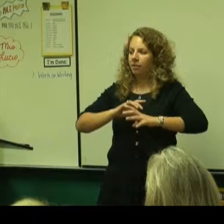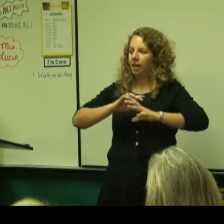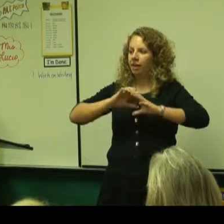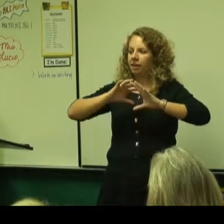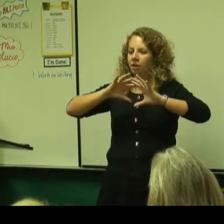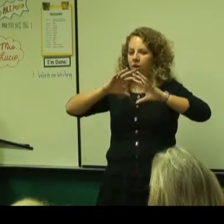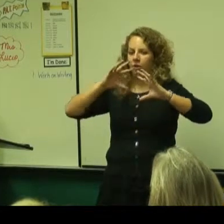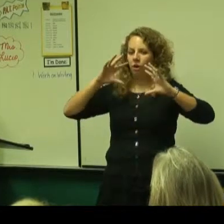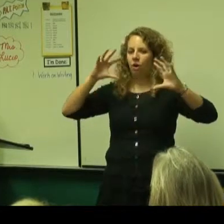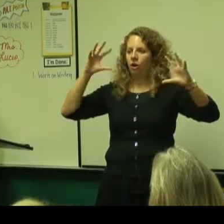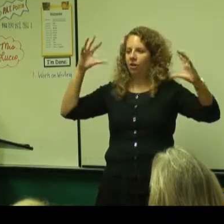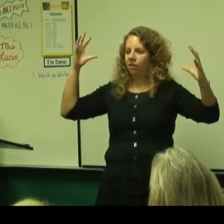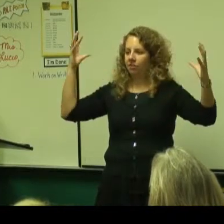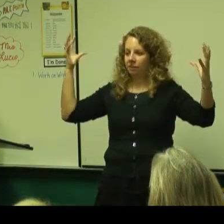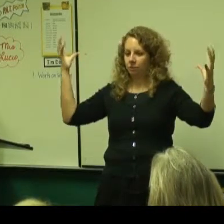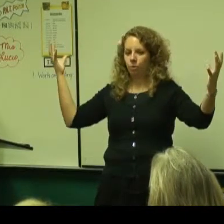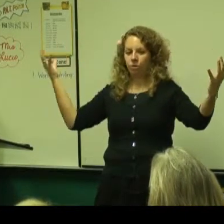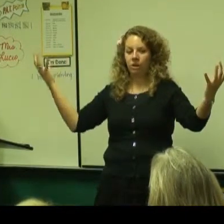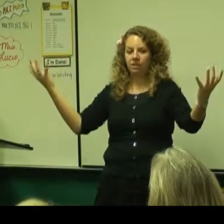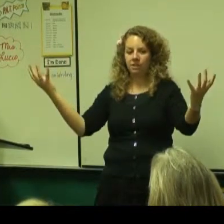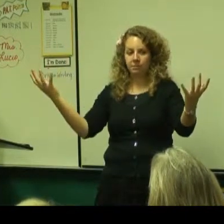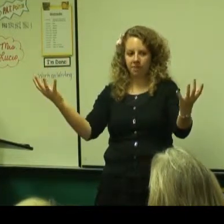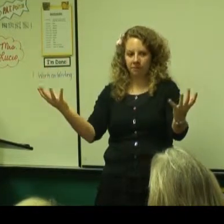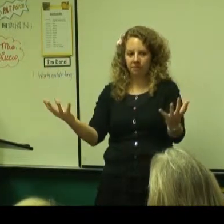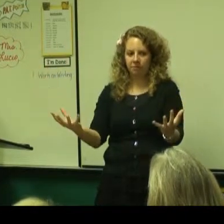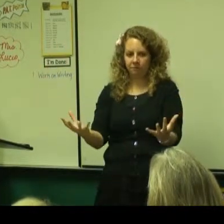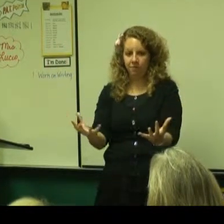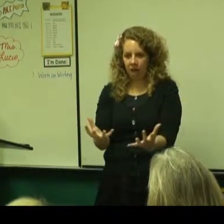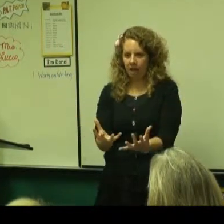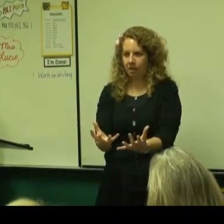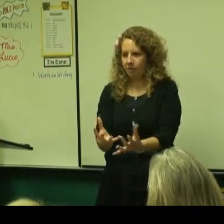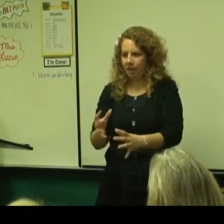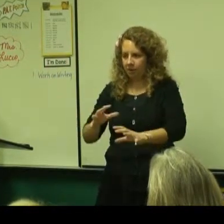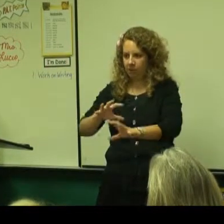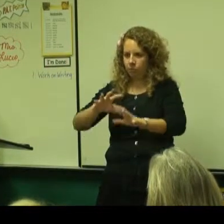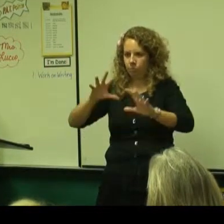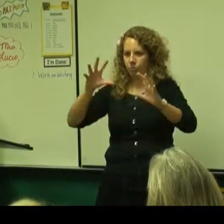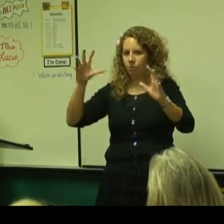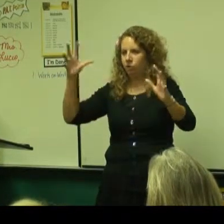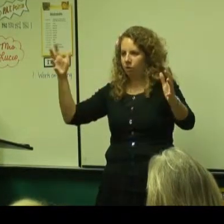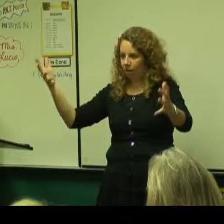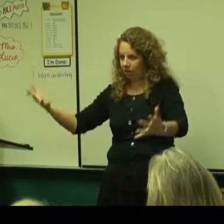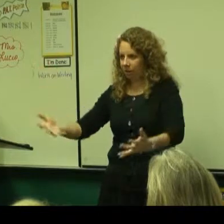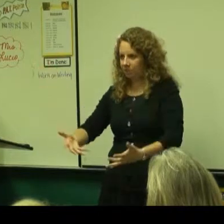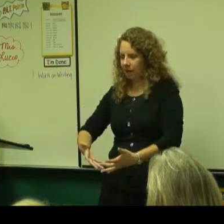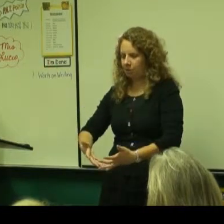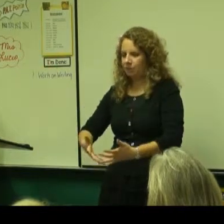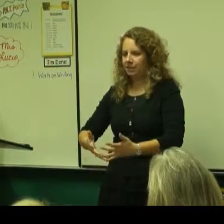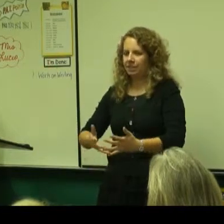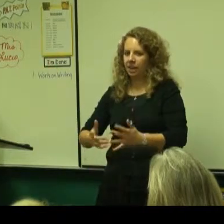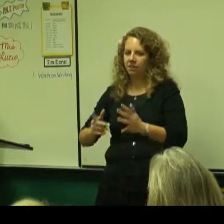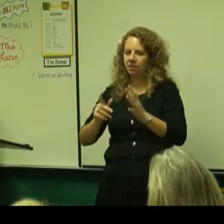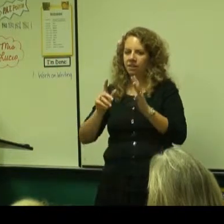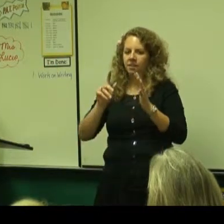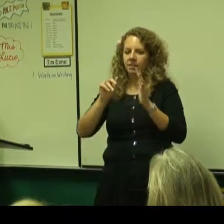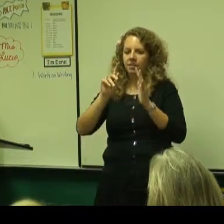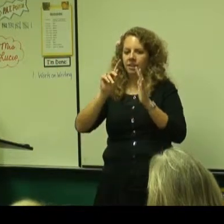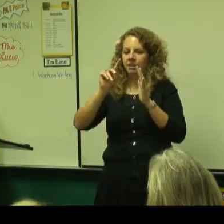like all of like the whole concept of time, like when we no longer have time when we get to heaven, then it's